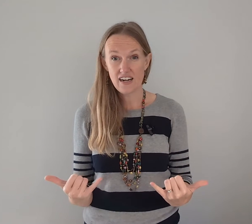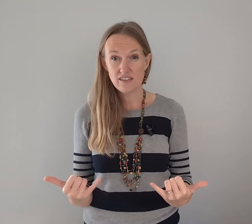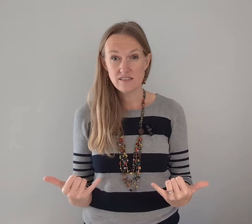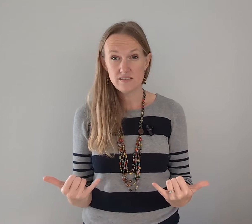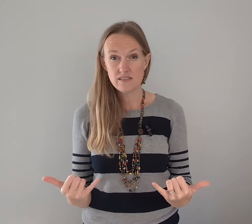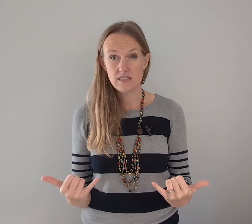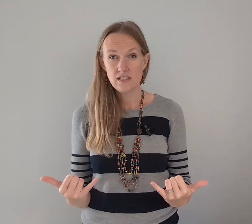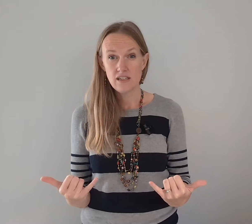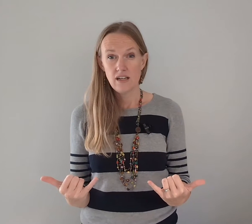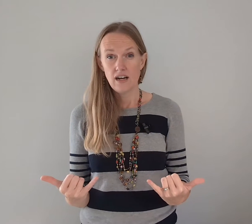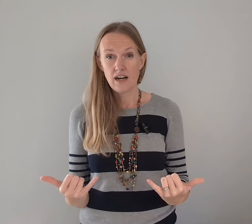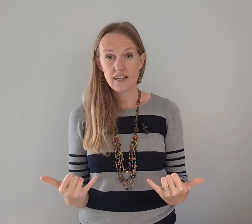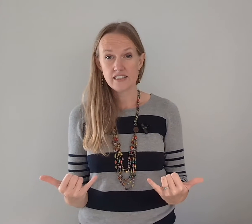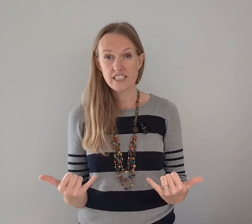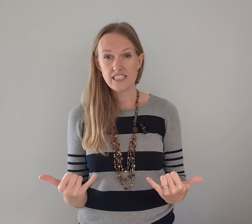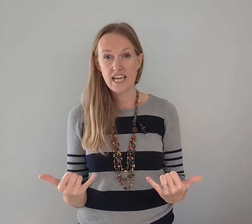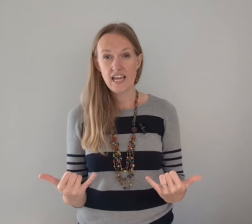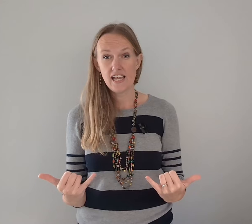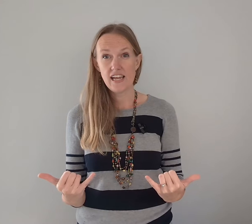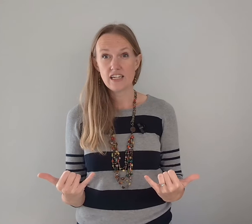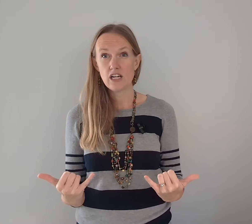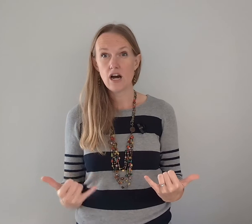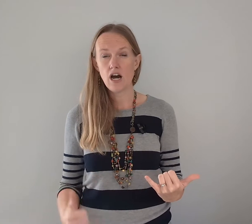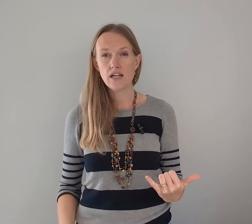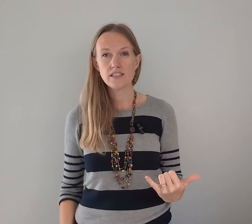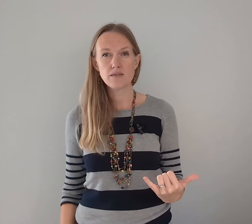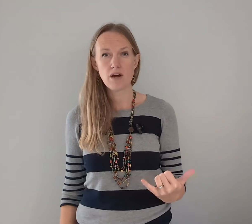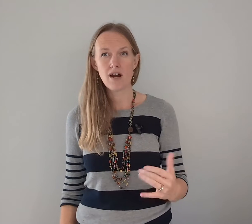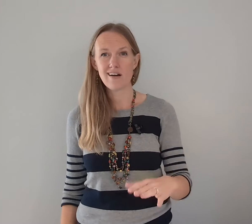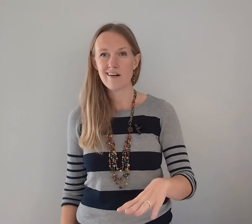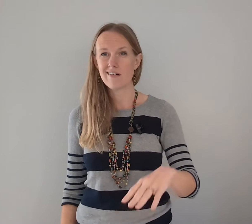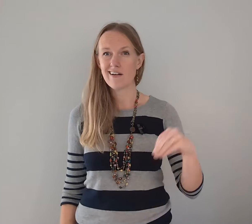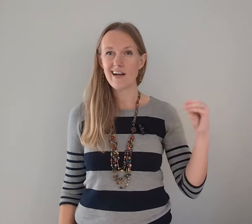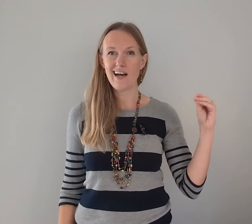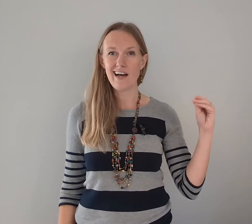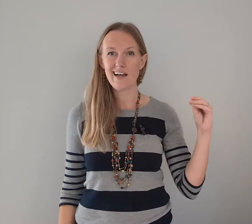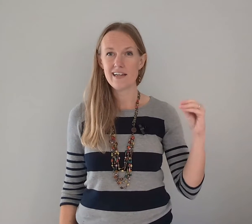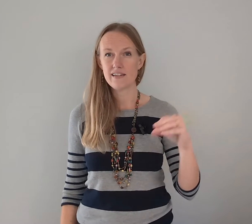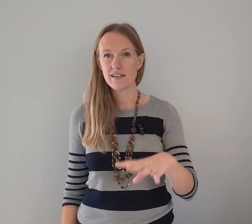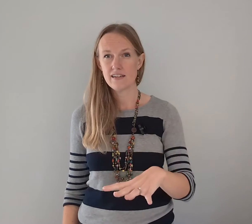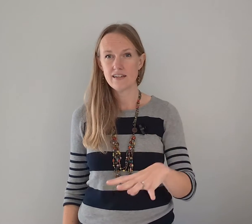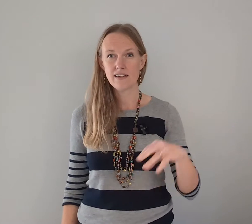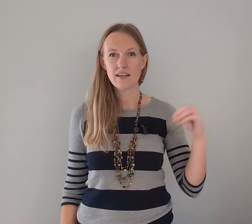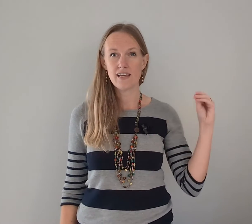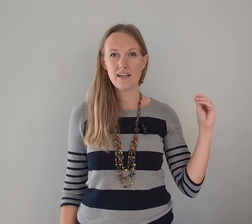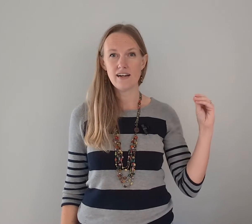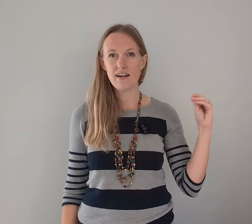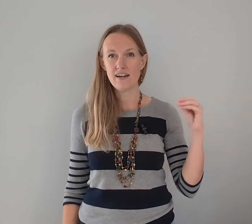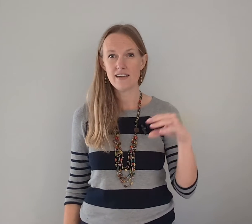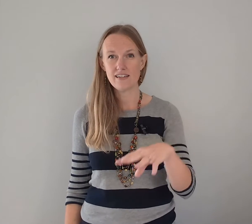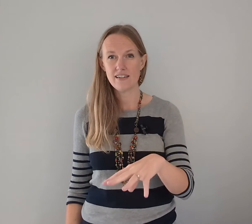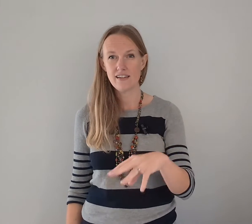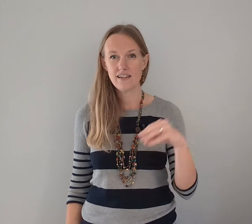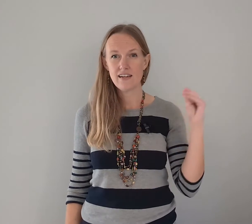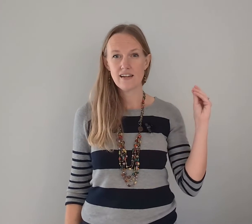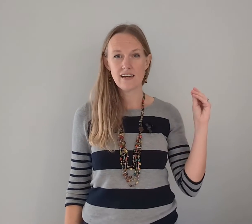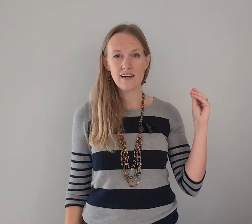now, here today, and gone tomorrow. Gone. Okay, gone.